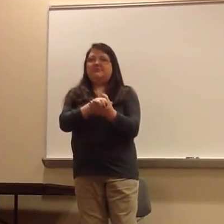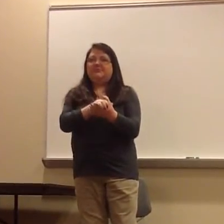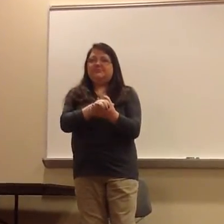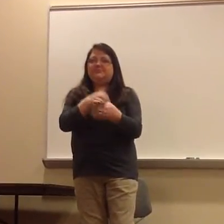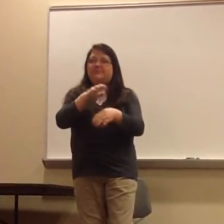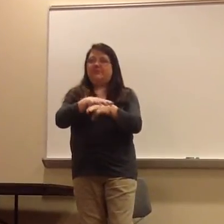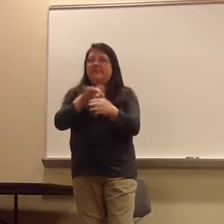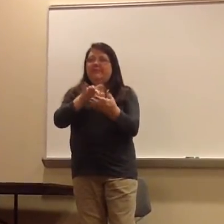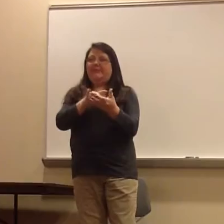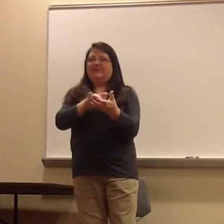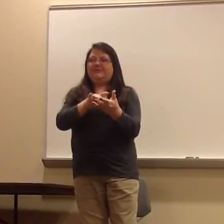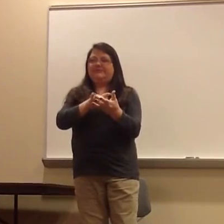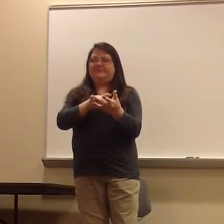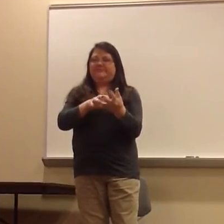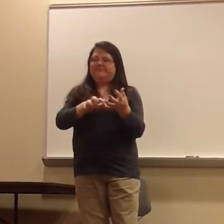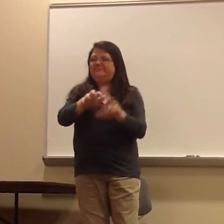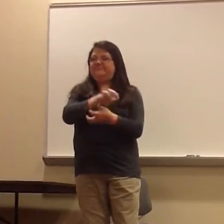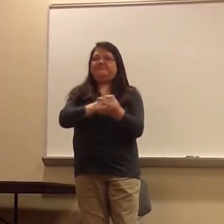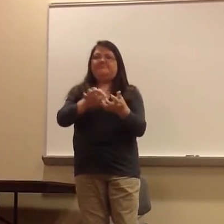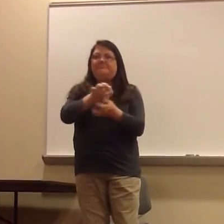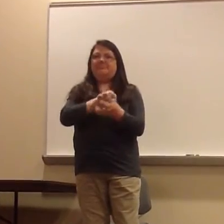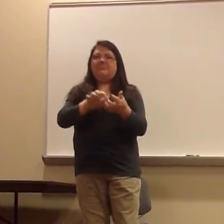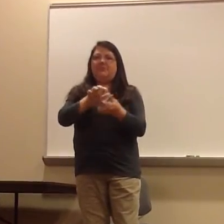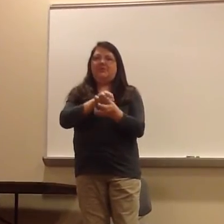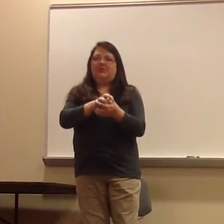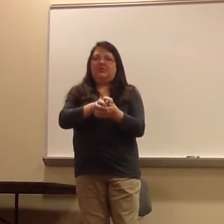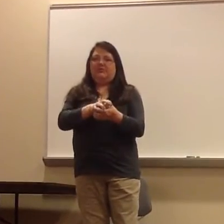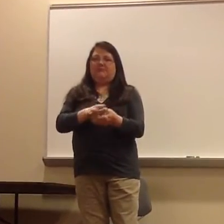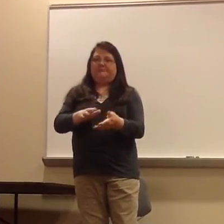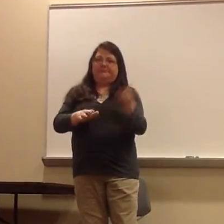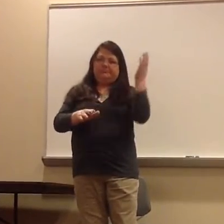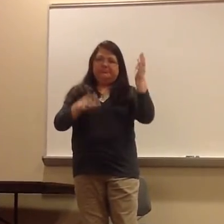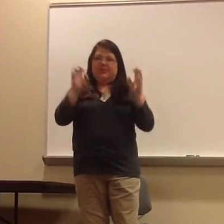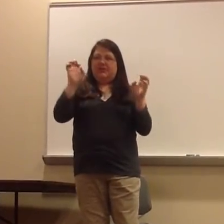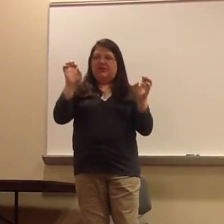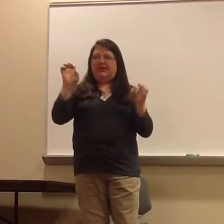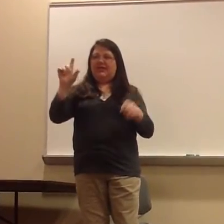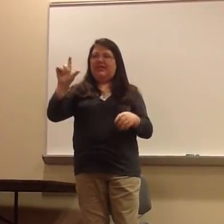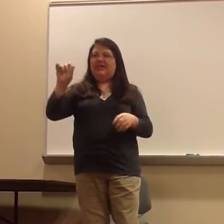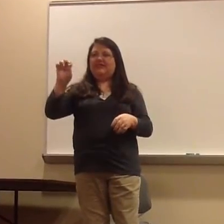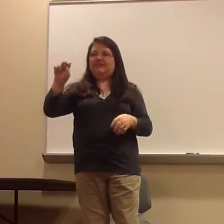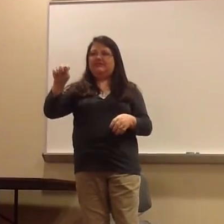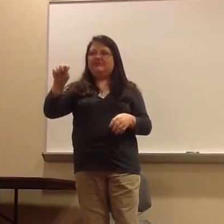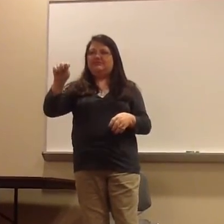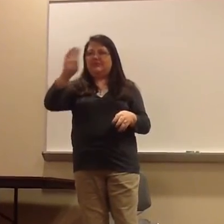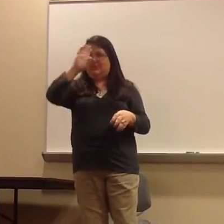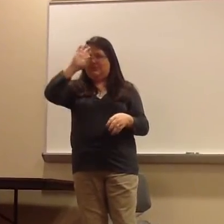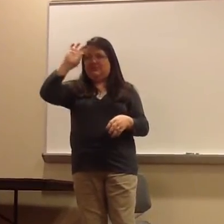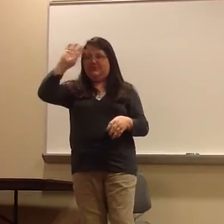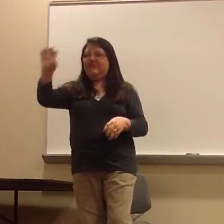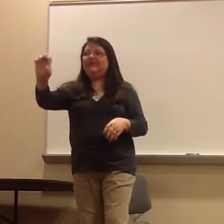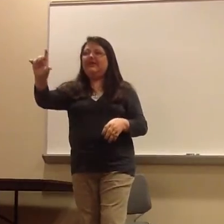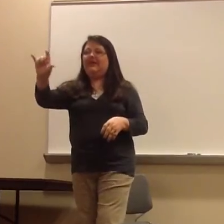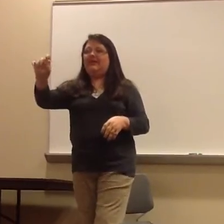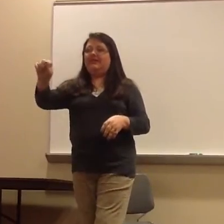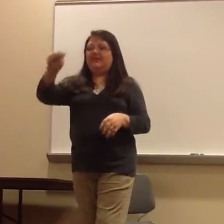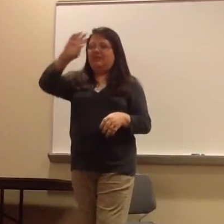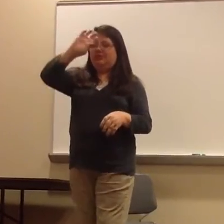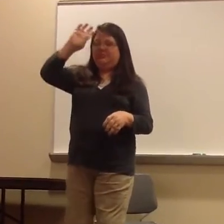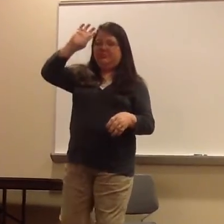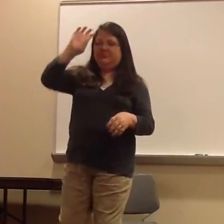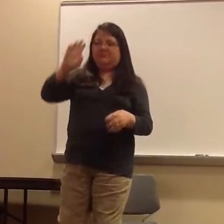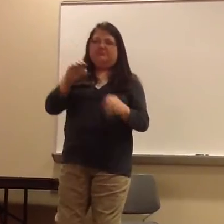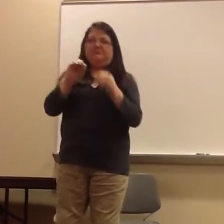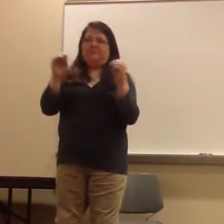That's very touchy. My husband is on medication, a combination of meds, and he was at